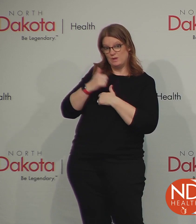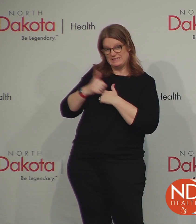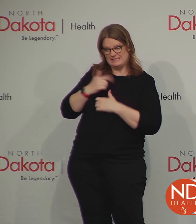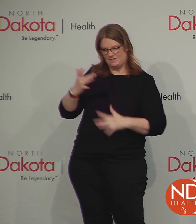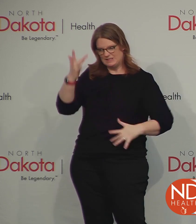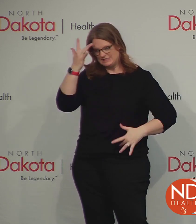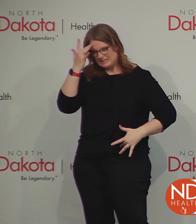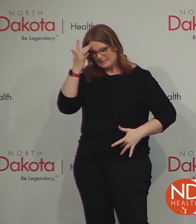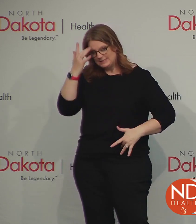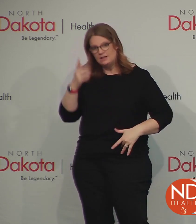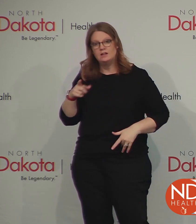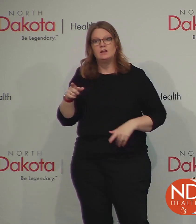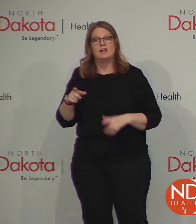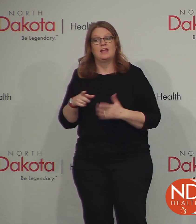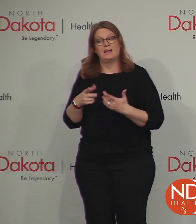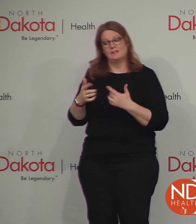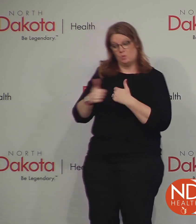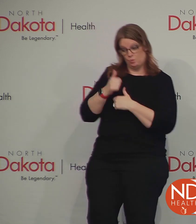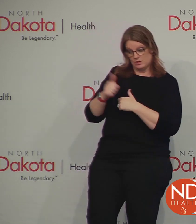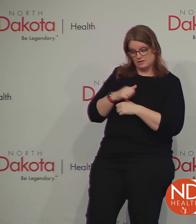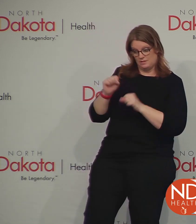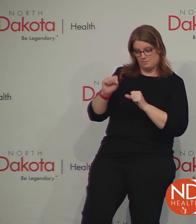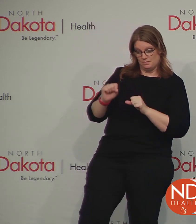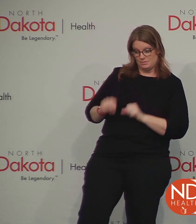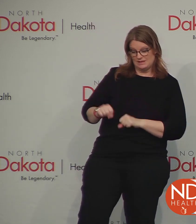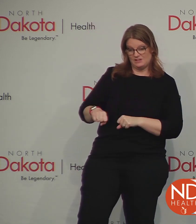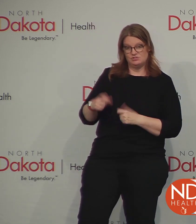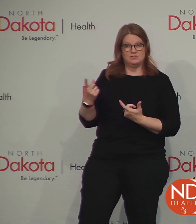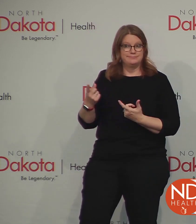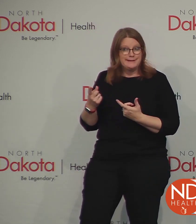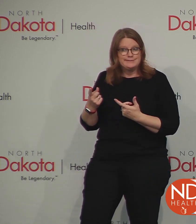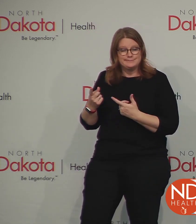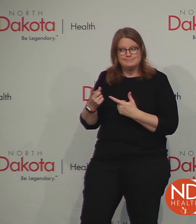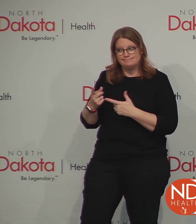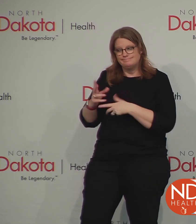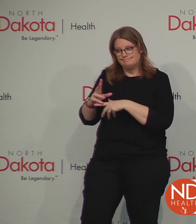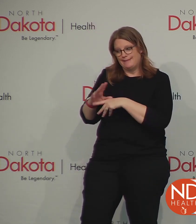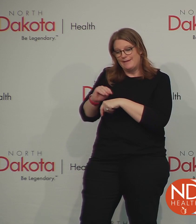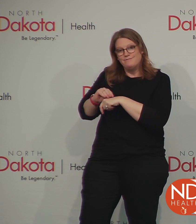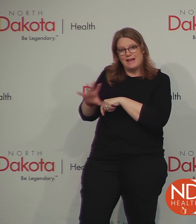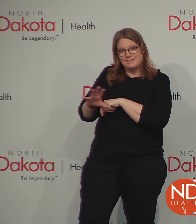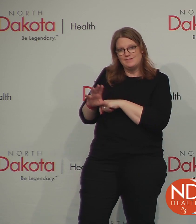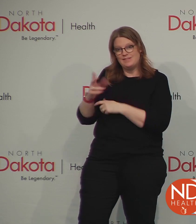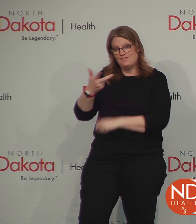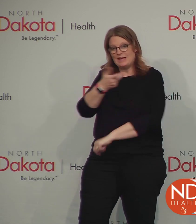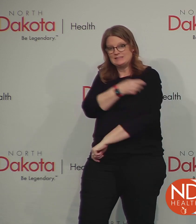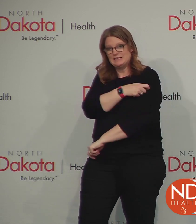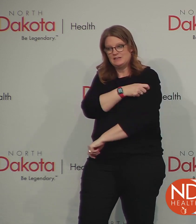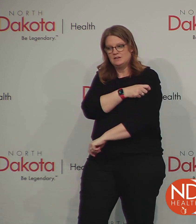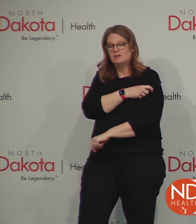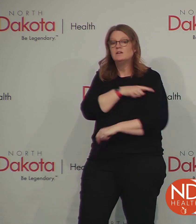of disease with the risk of a potential side effect from the vaccine. And they're encouraged to speak